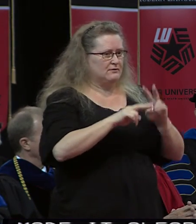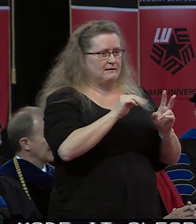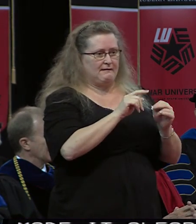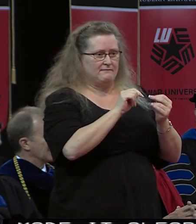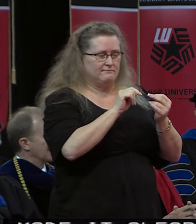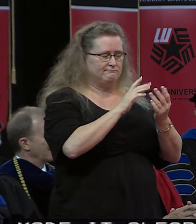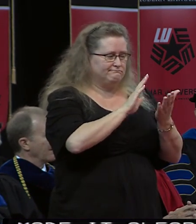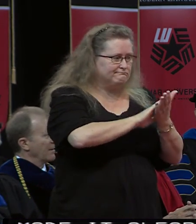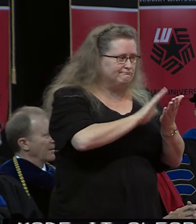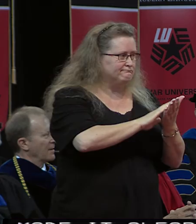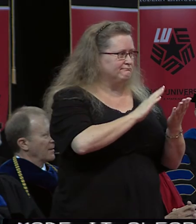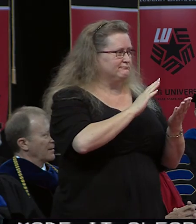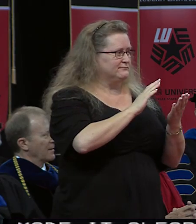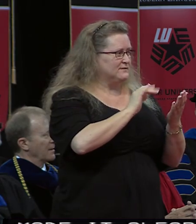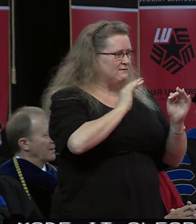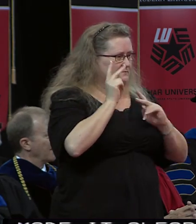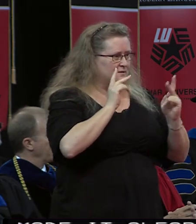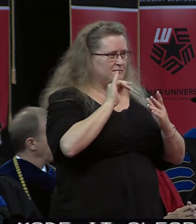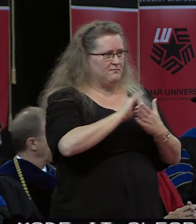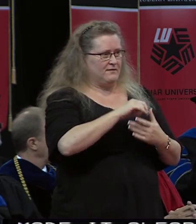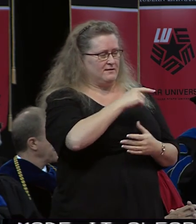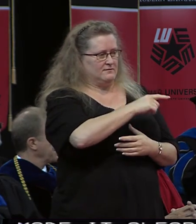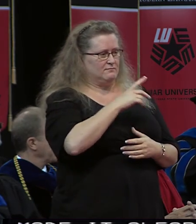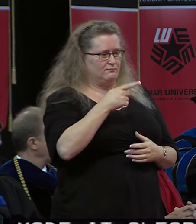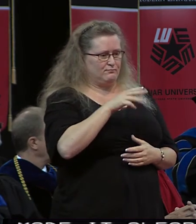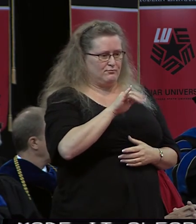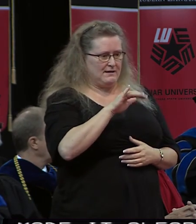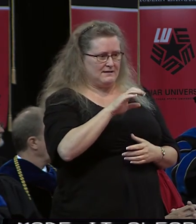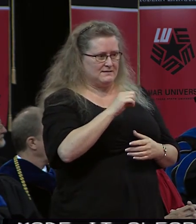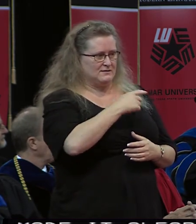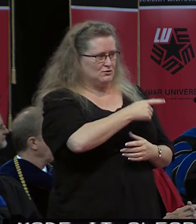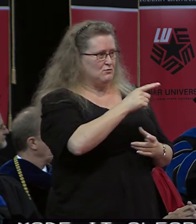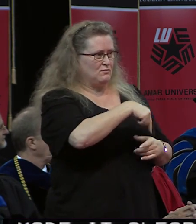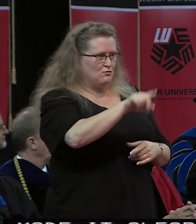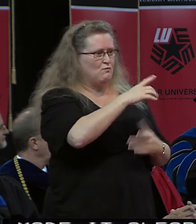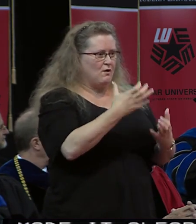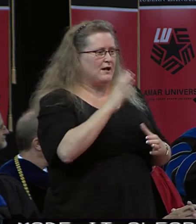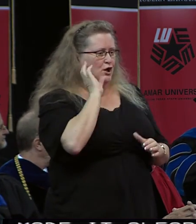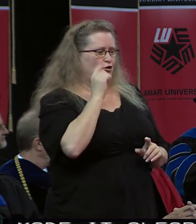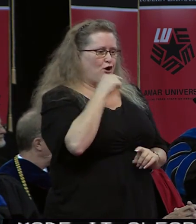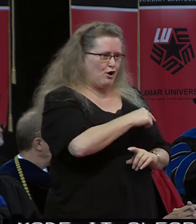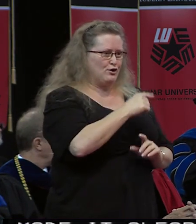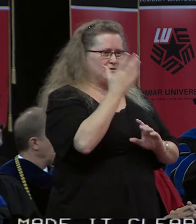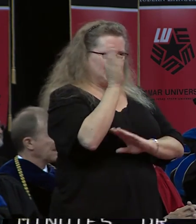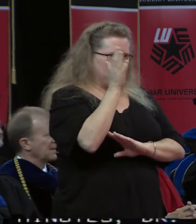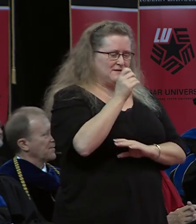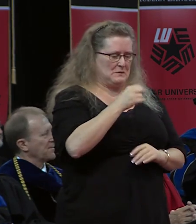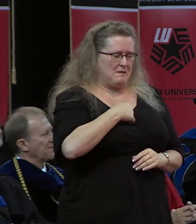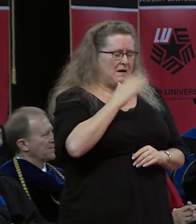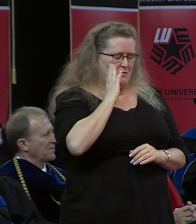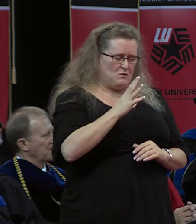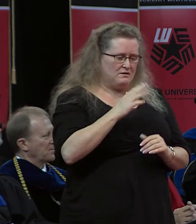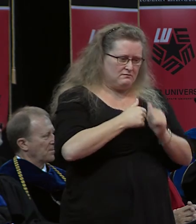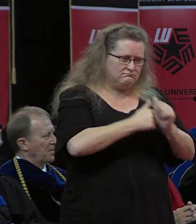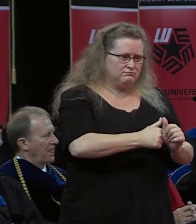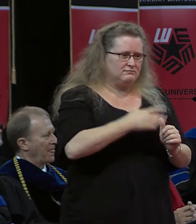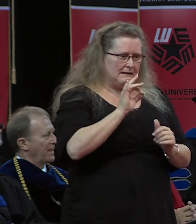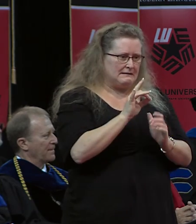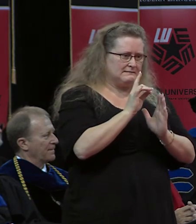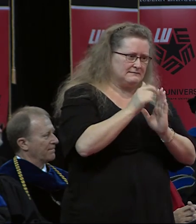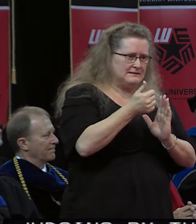applause Jordan Price got, she's the one you really want to hear. And so I will definitely stick to my